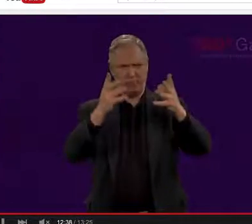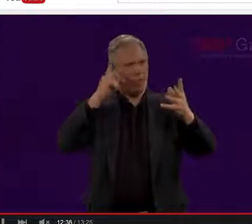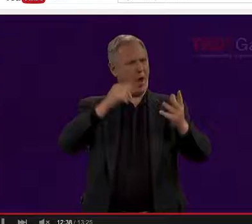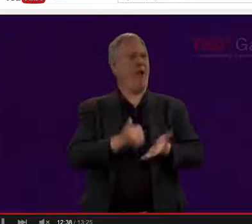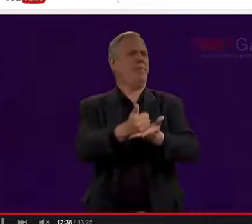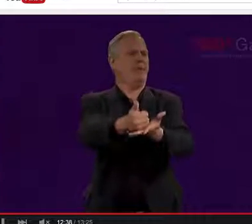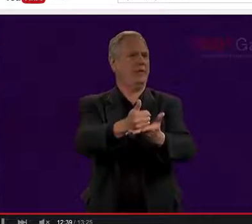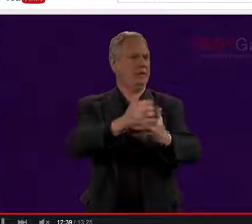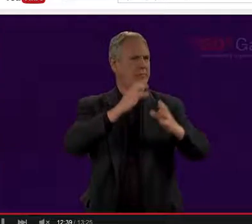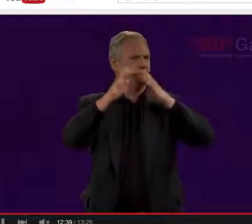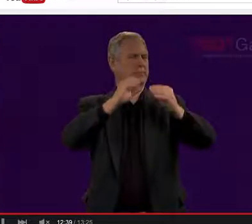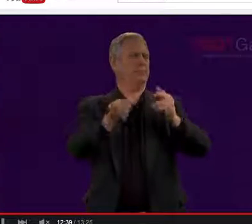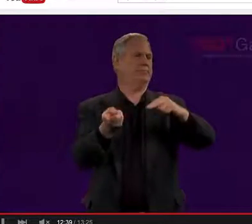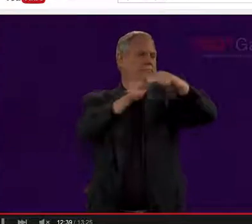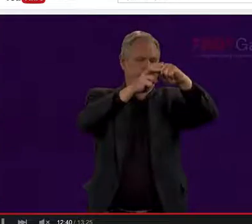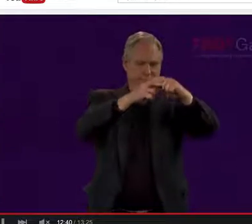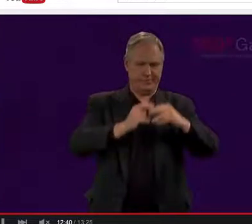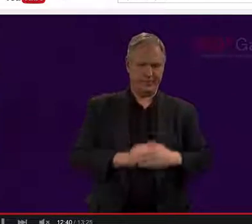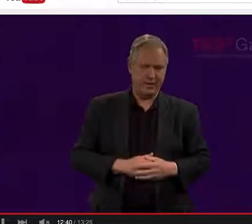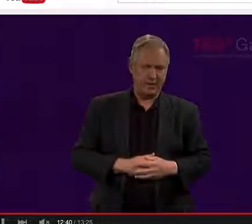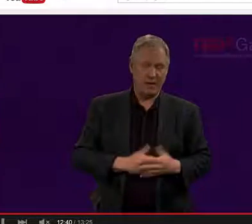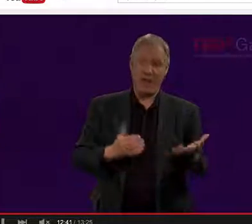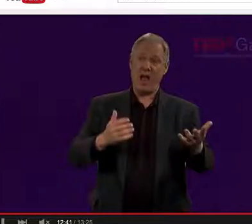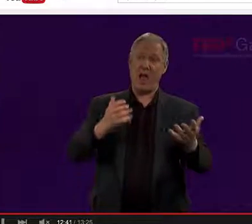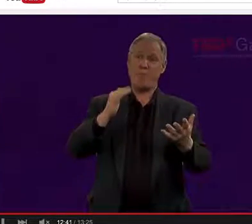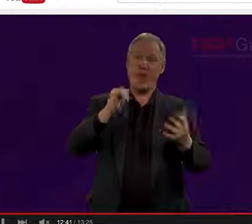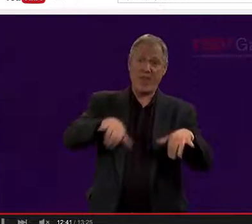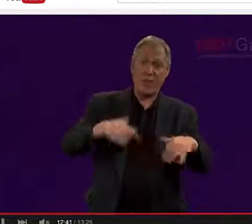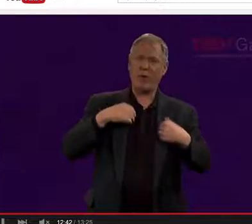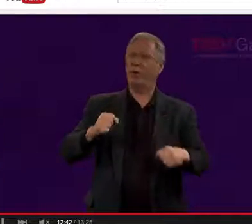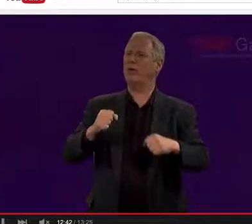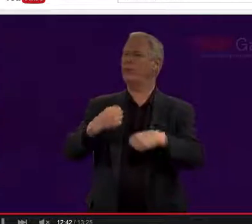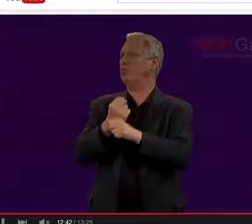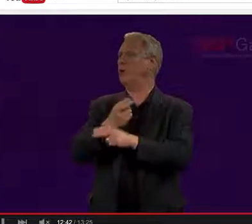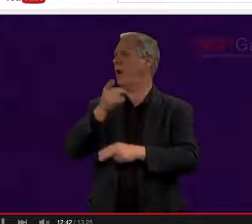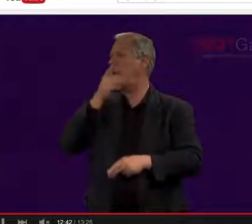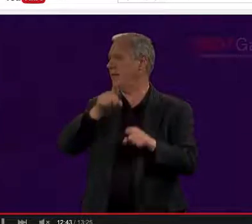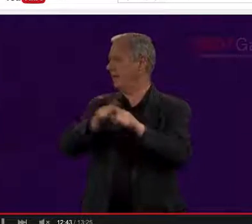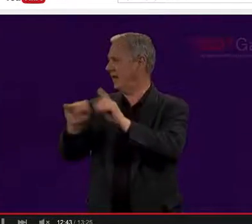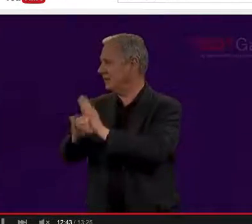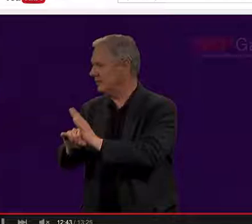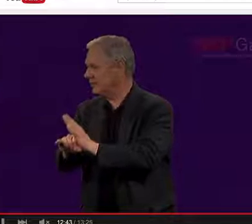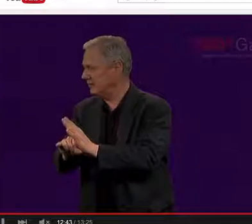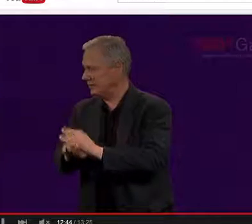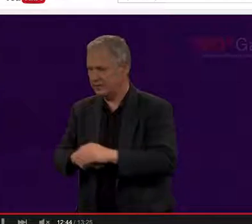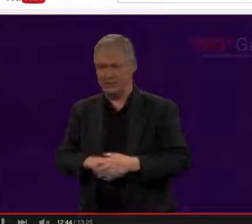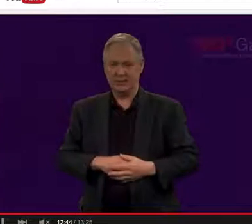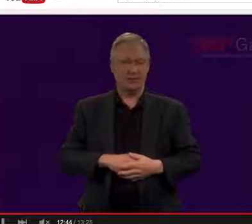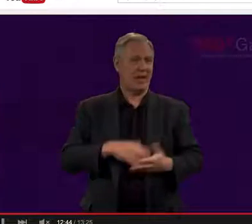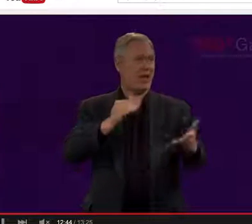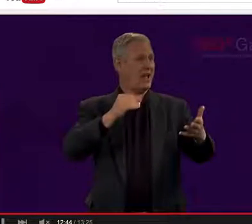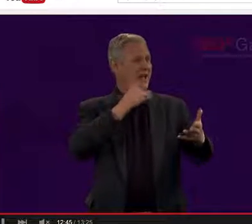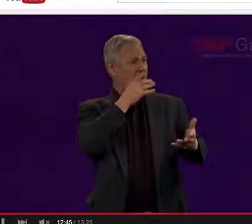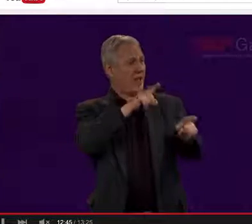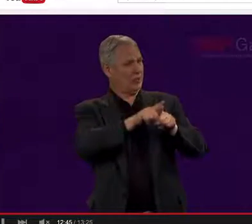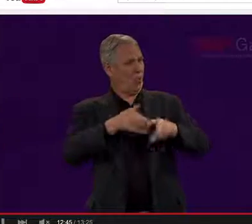Places that have right setups, names, that can make a strong